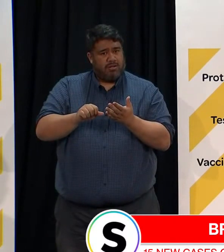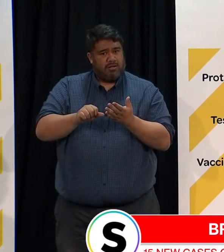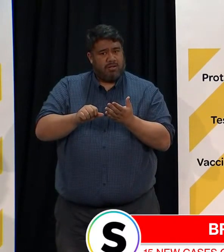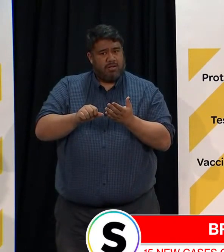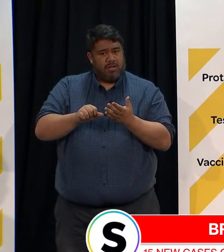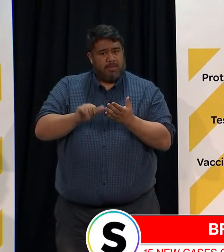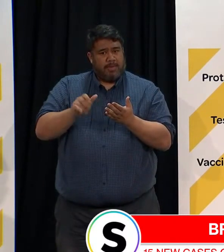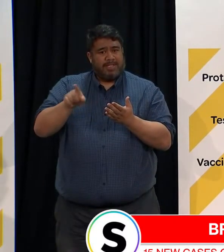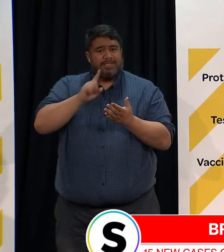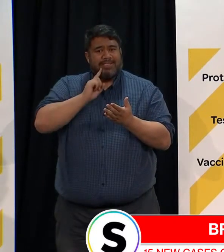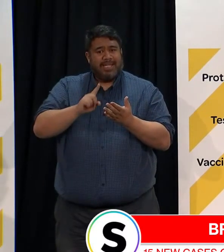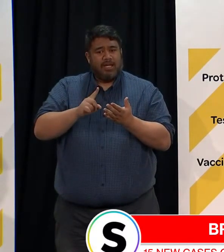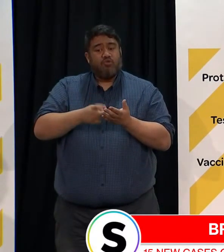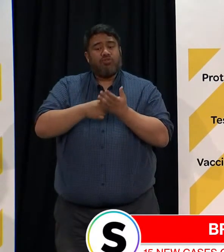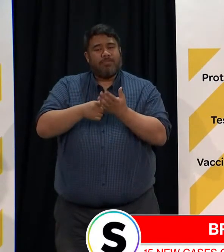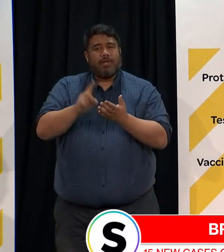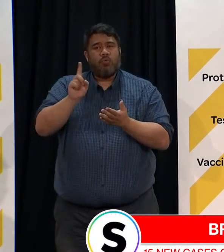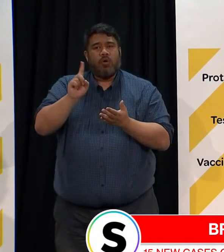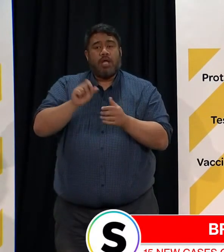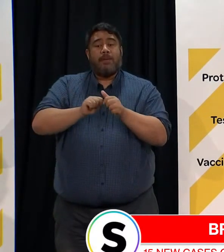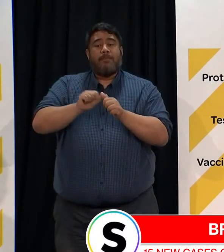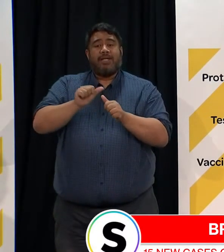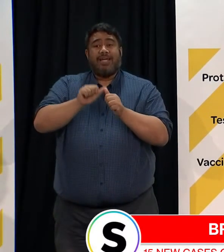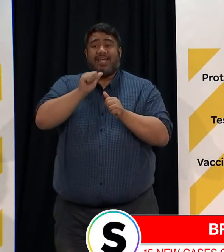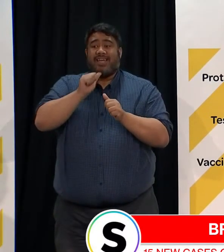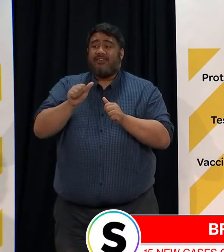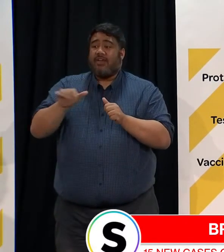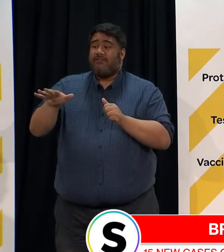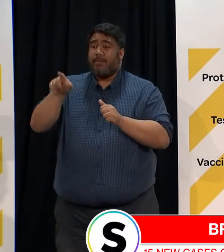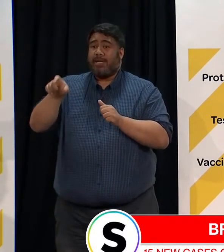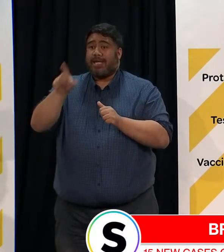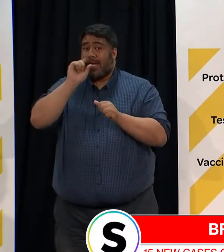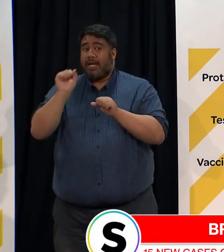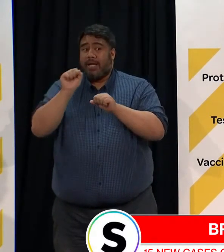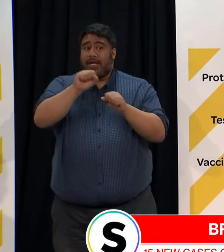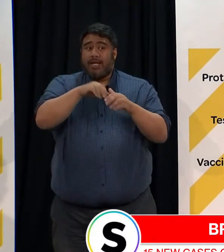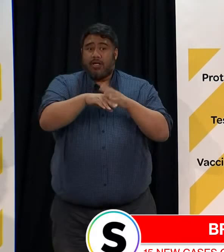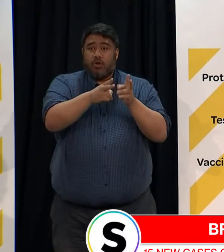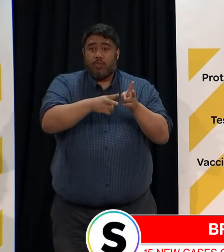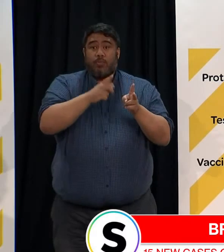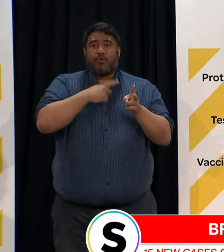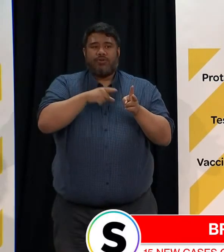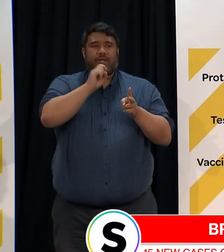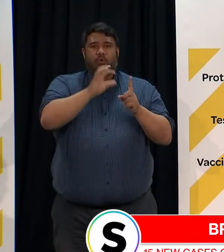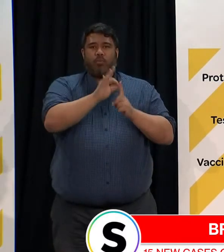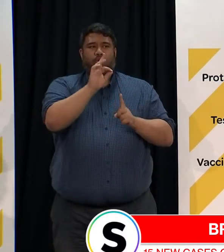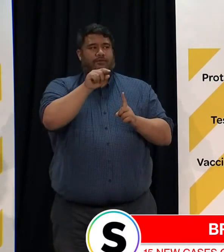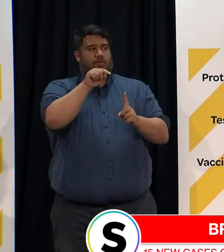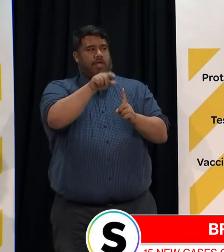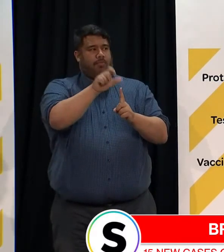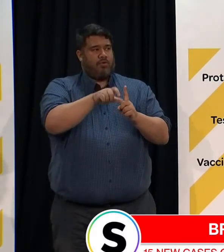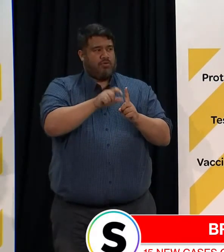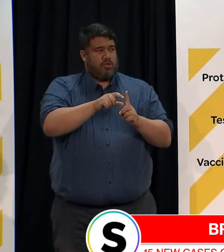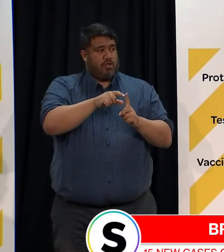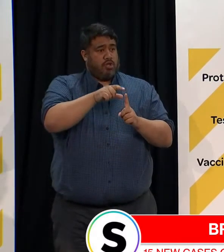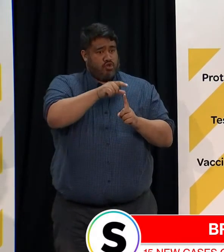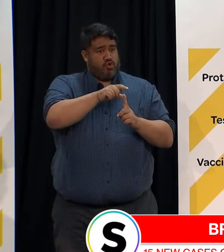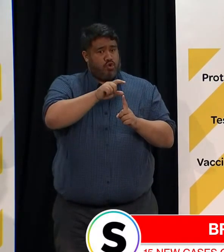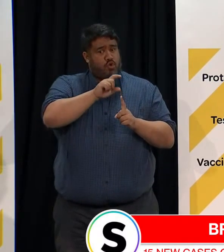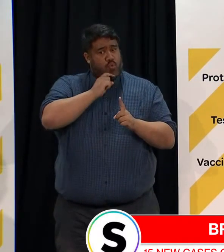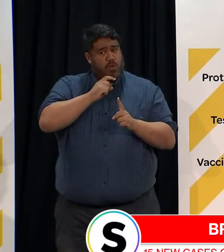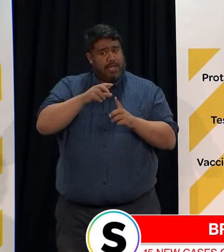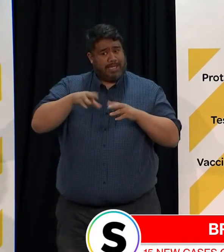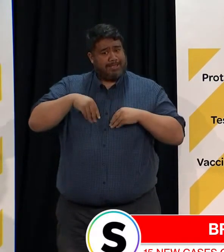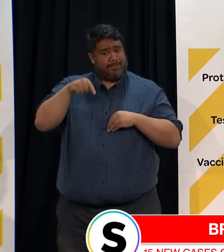experience and care of that person would actually be improved by having that partner come in. There's no consideration given to that as part of an